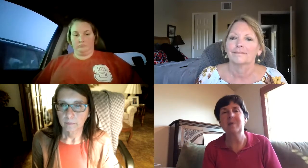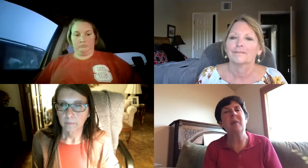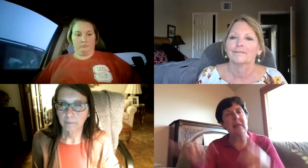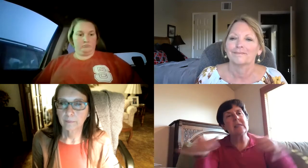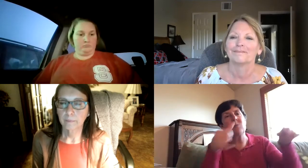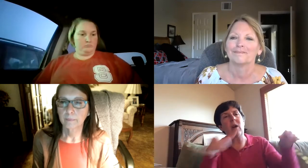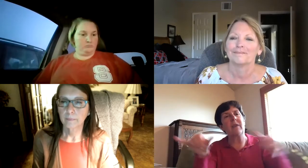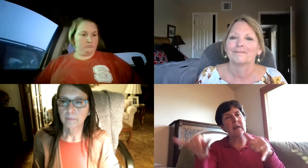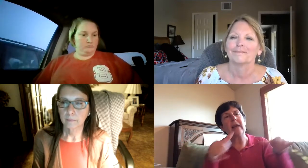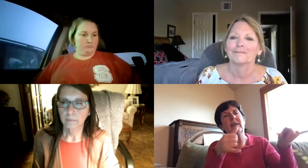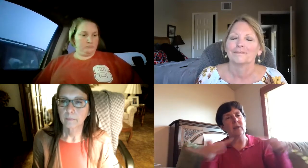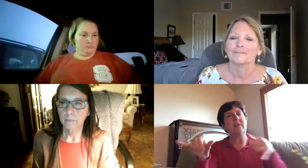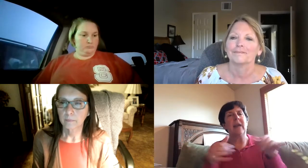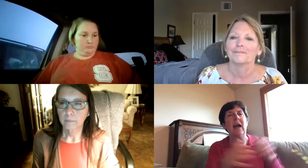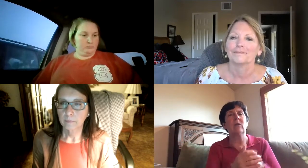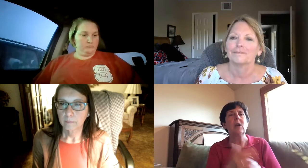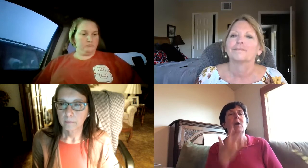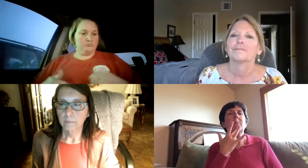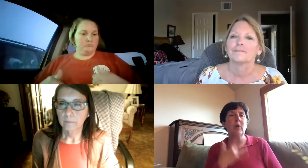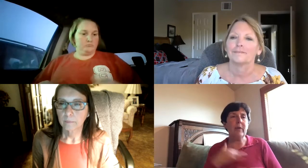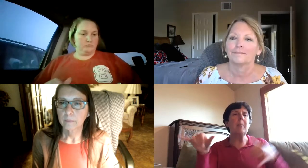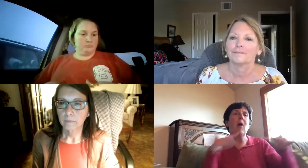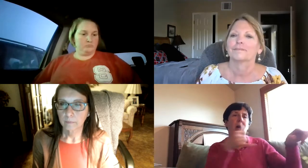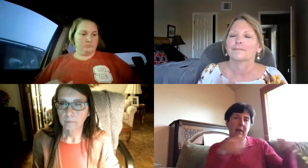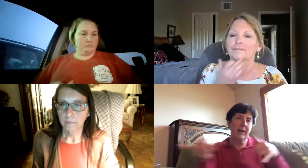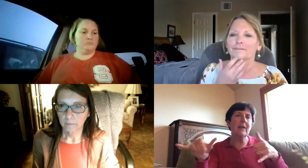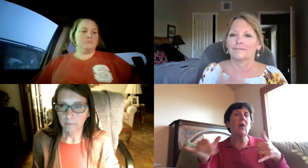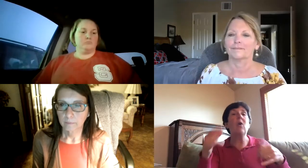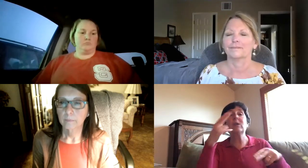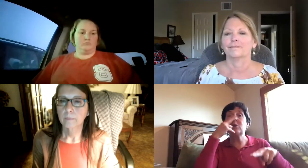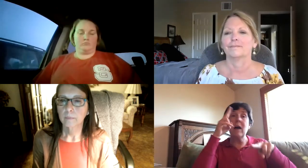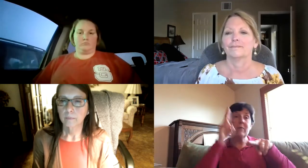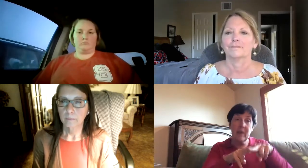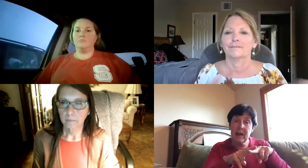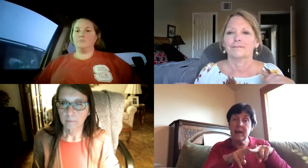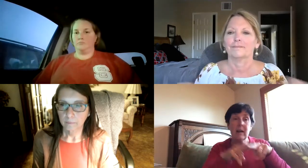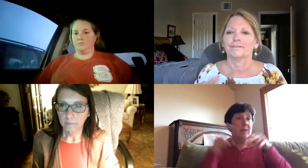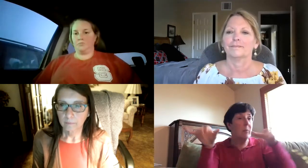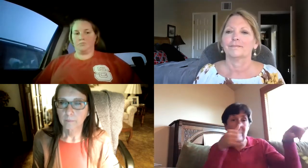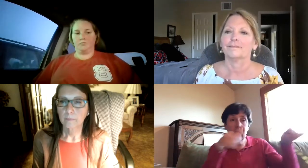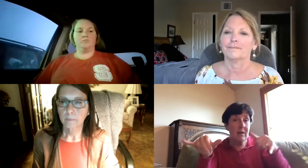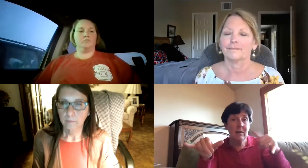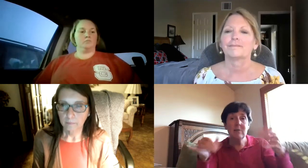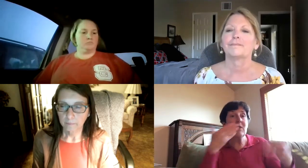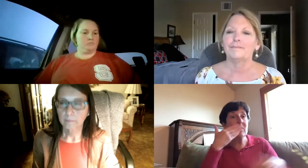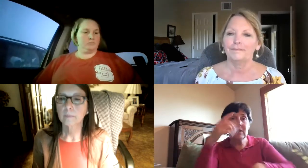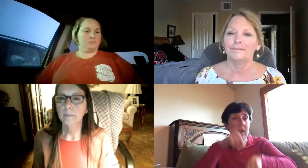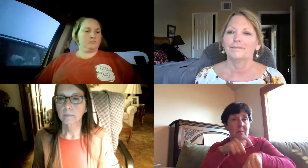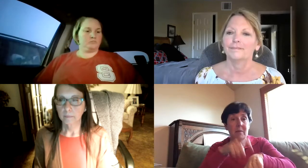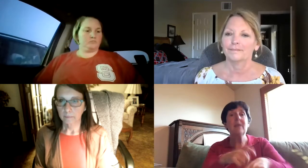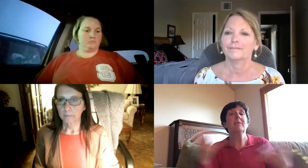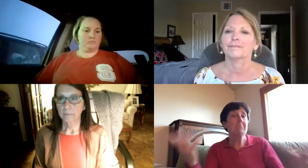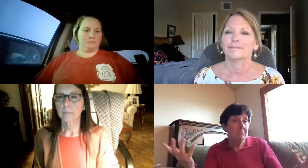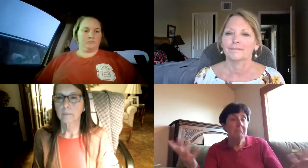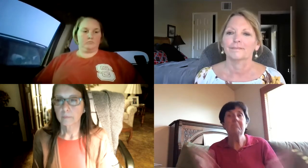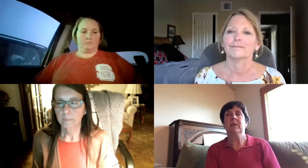stuff. But this more of the noun. Birthday party. Oh, did you have fun at the party? Did you have a good time?